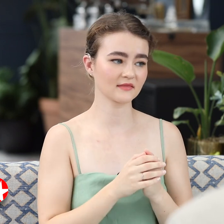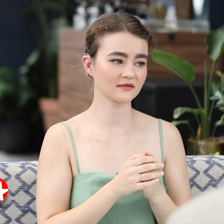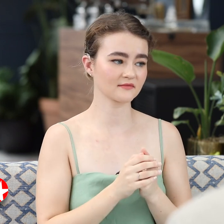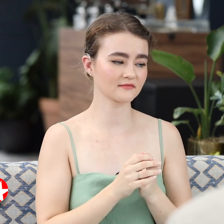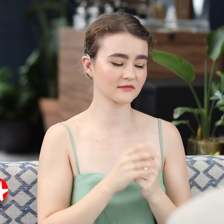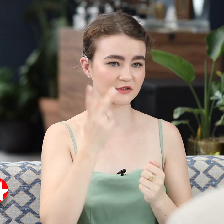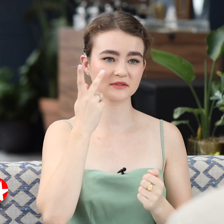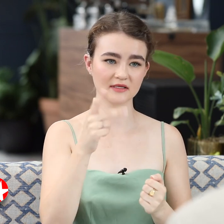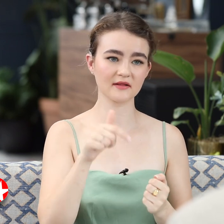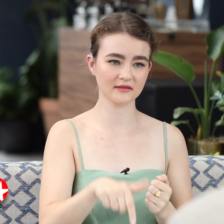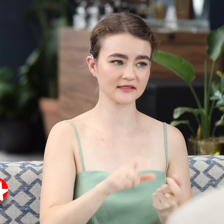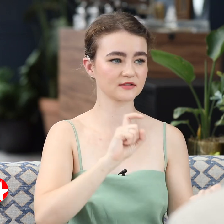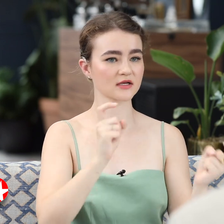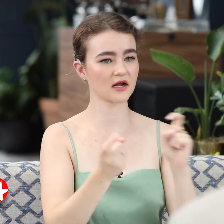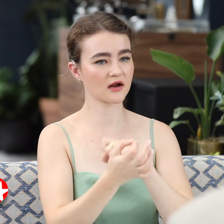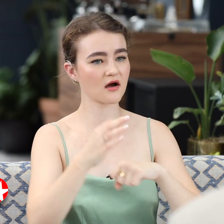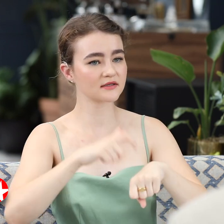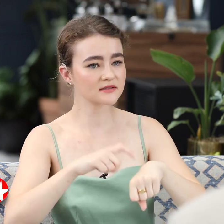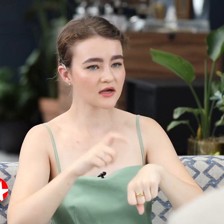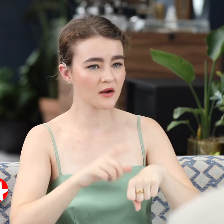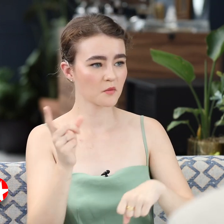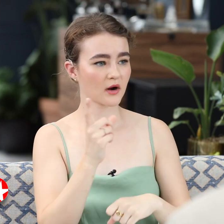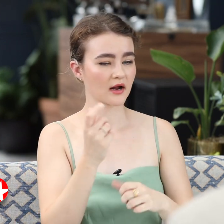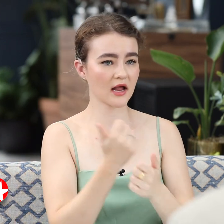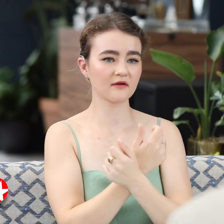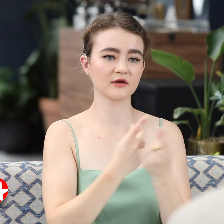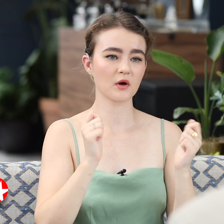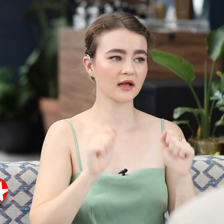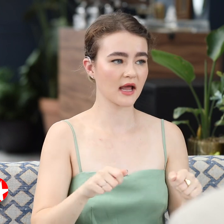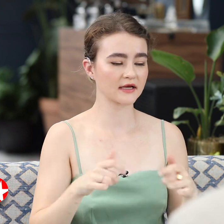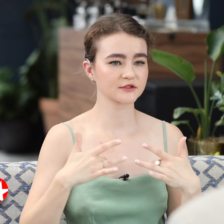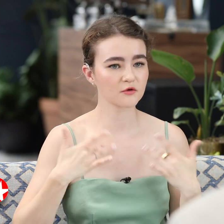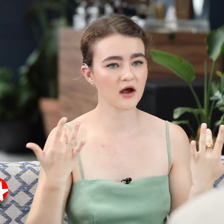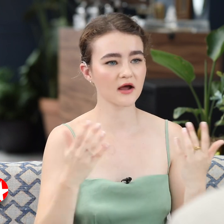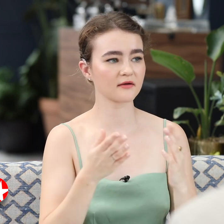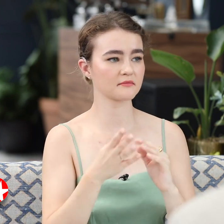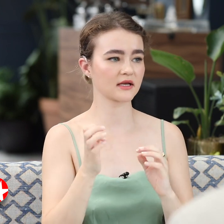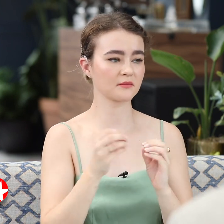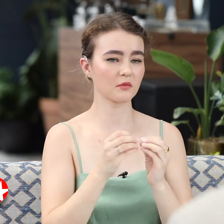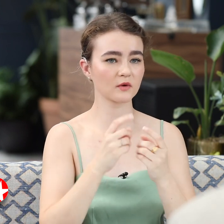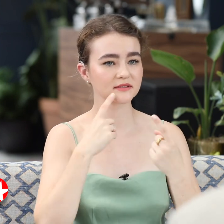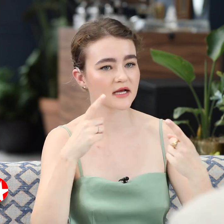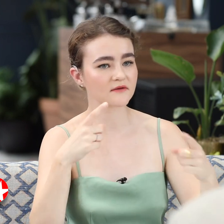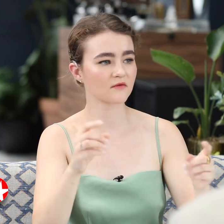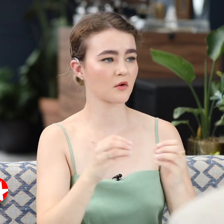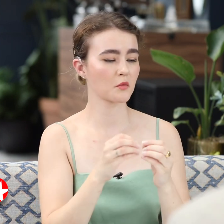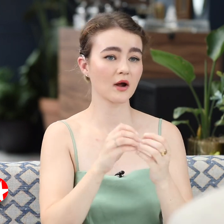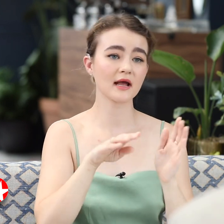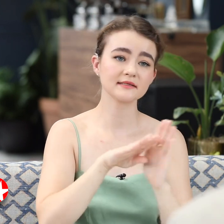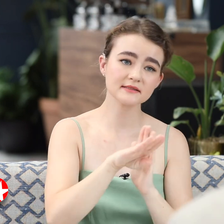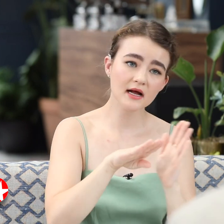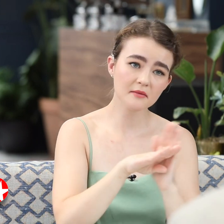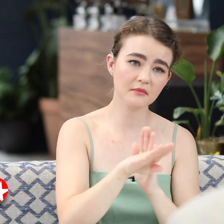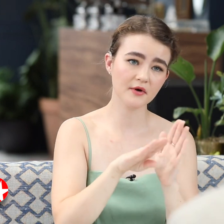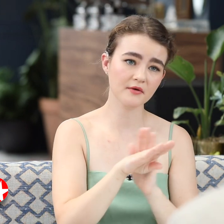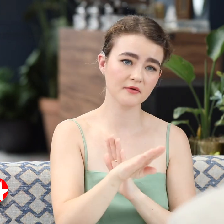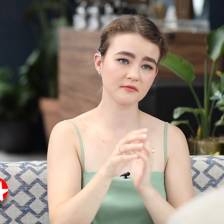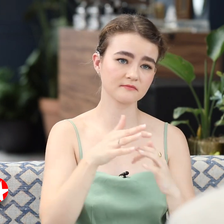so fortunate to see this time in history, this change, this social change, where things